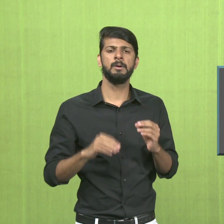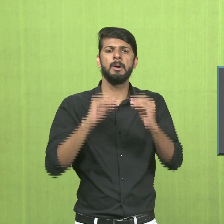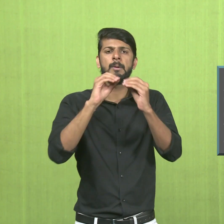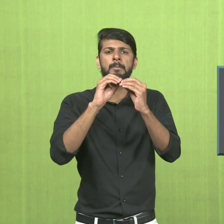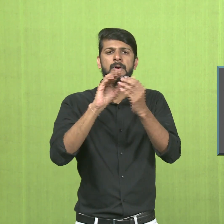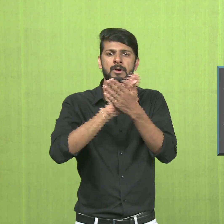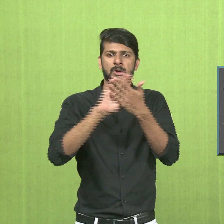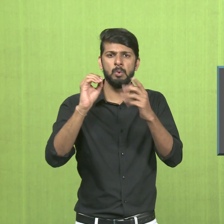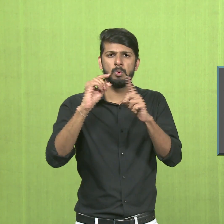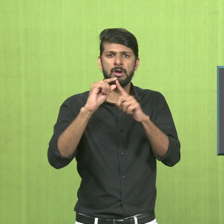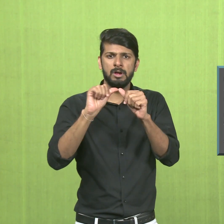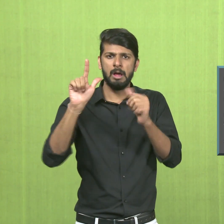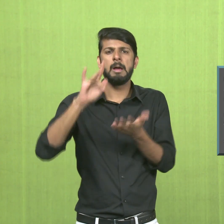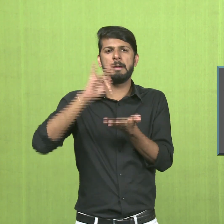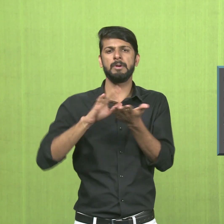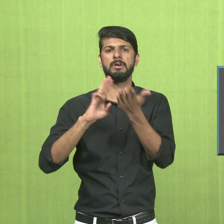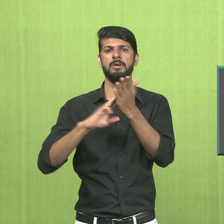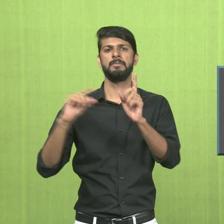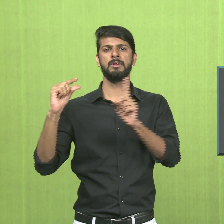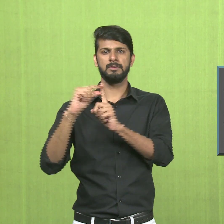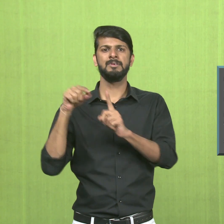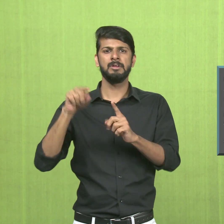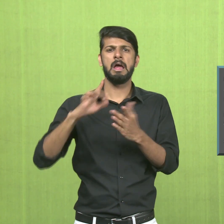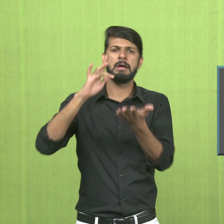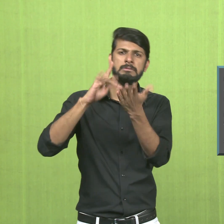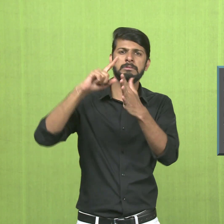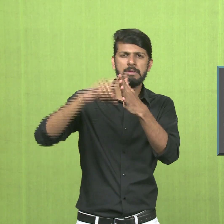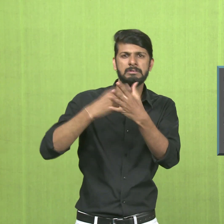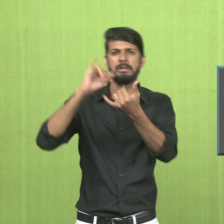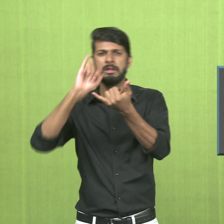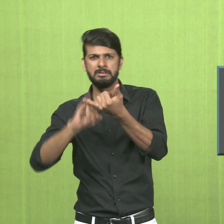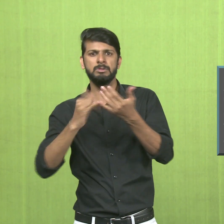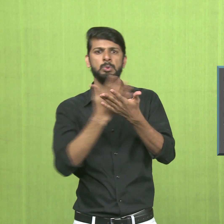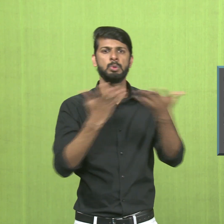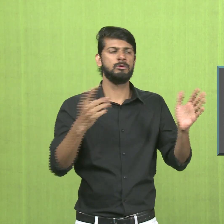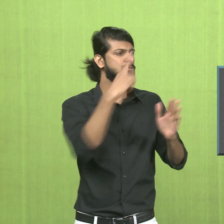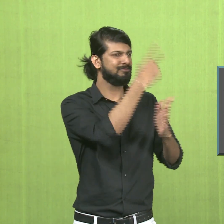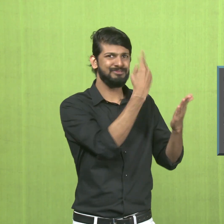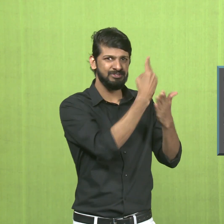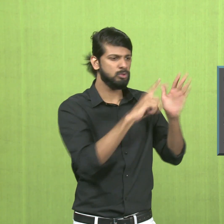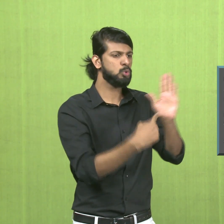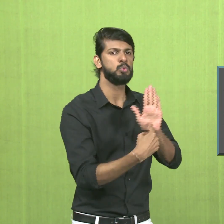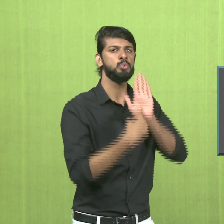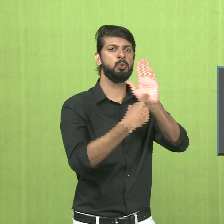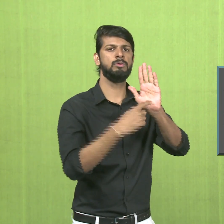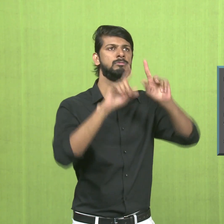The artwork is currently exhibited in Bhopal, MP at the Jan Jatiya Sangrahalaya.